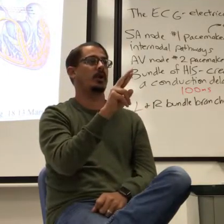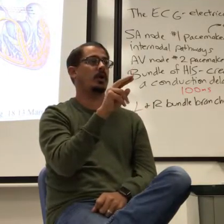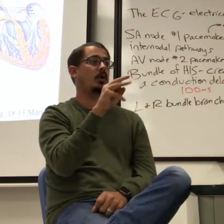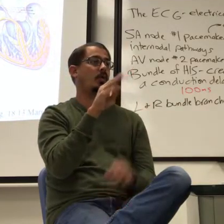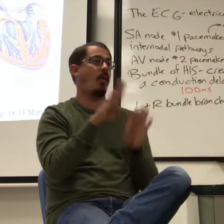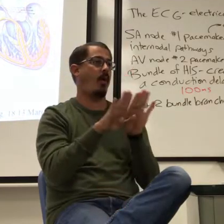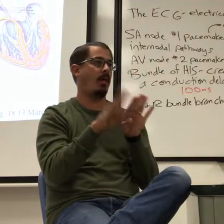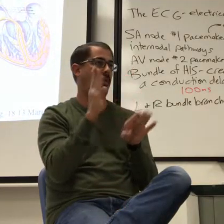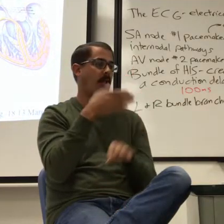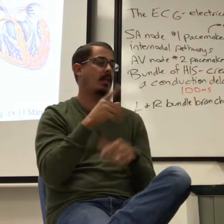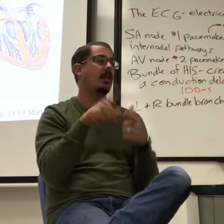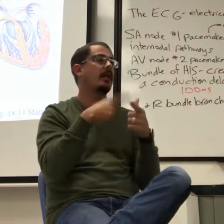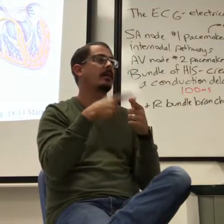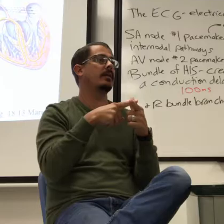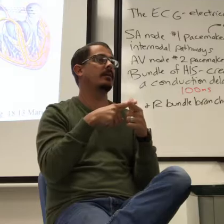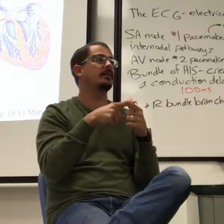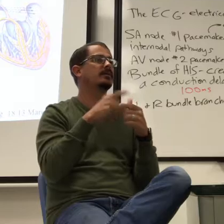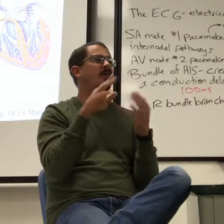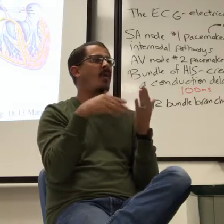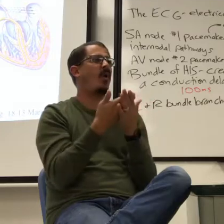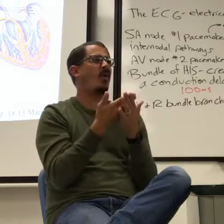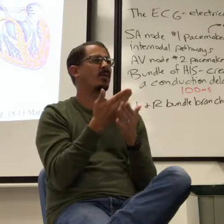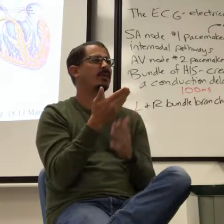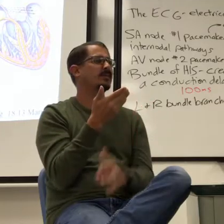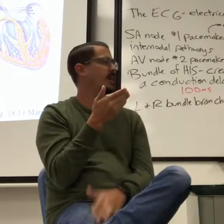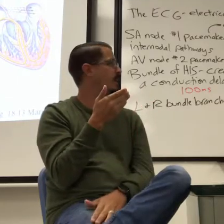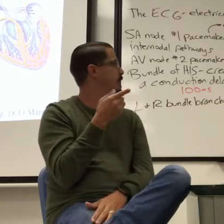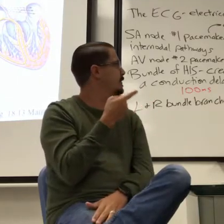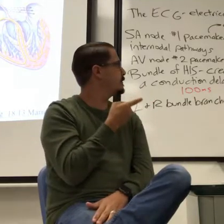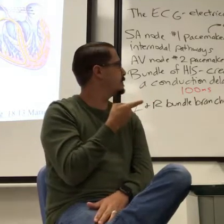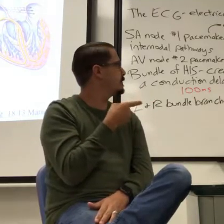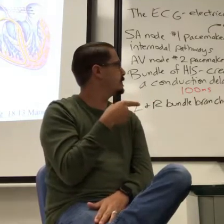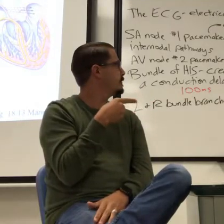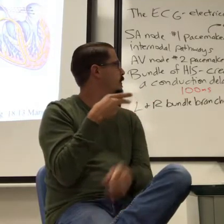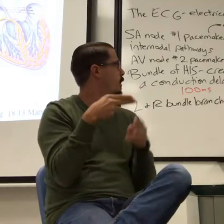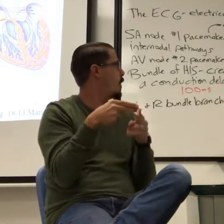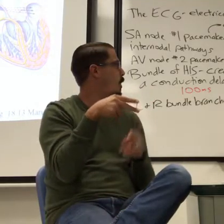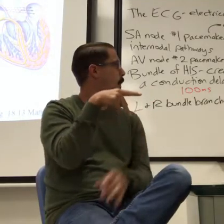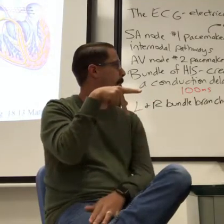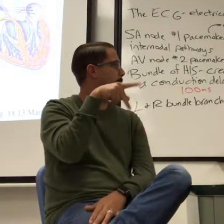so, there's all these like little Purkinje fibers